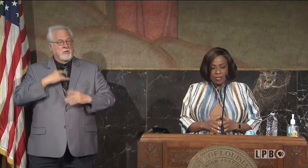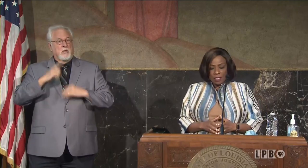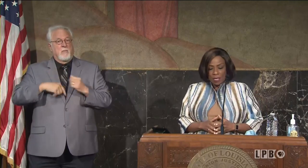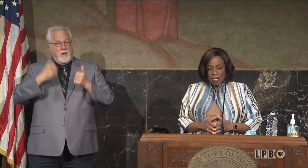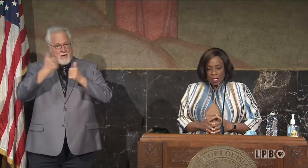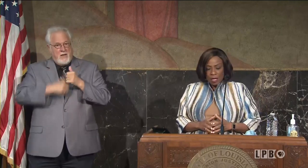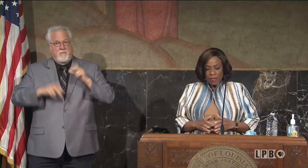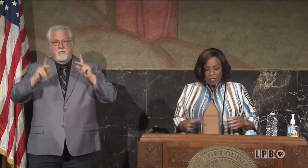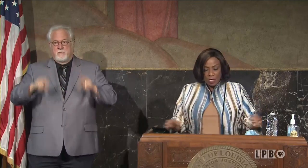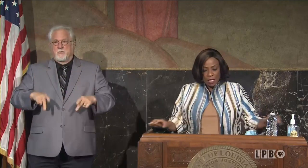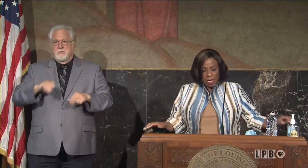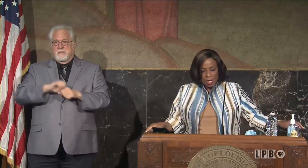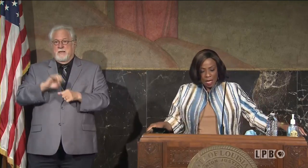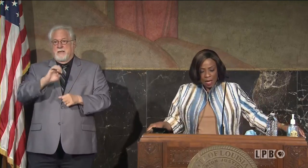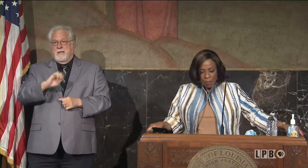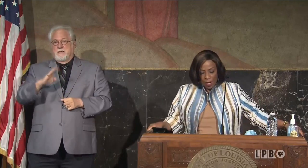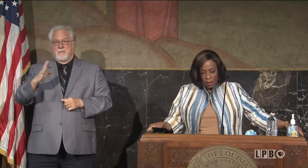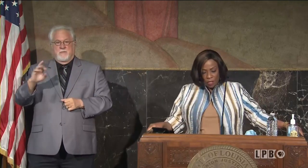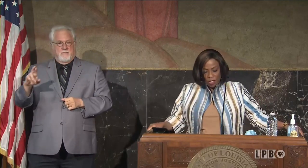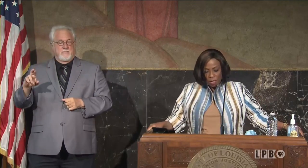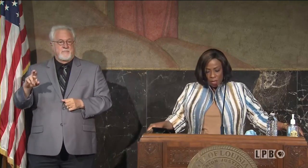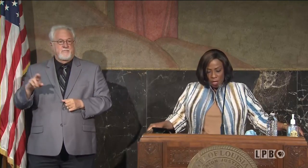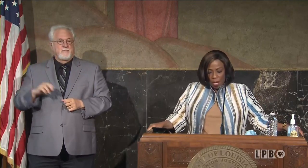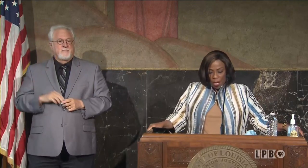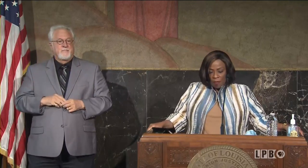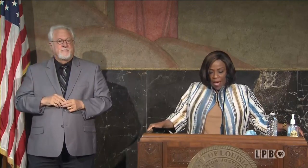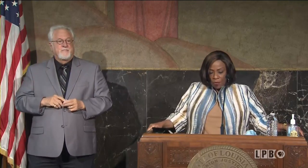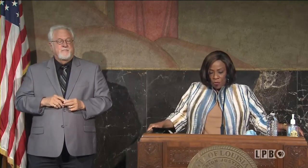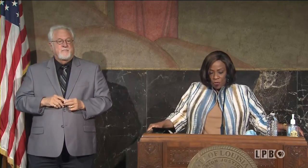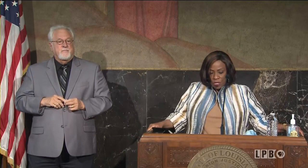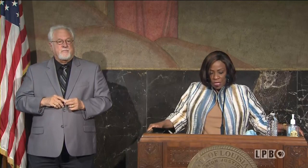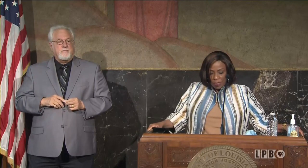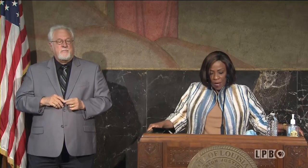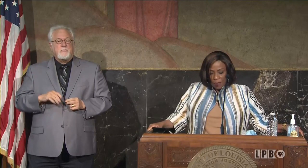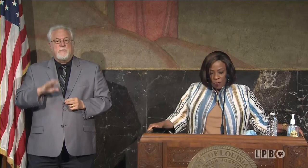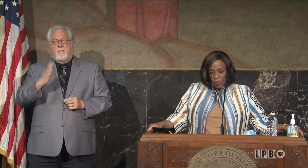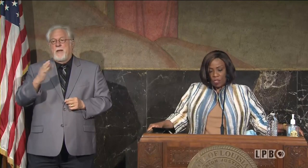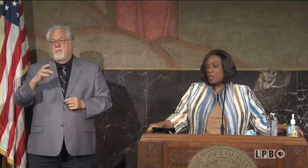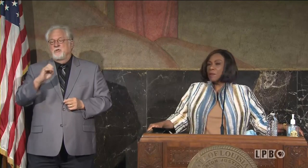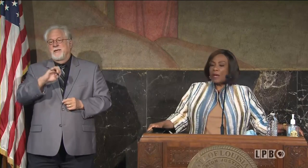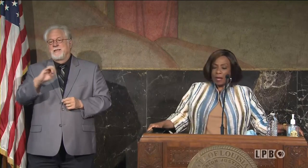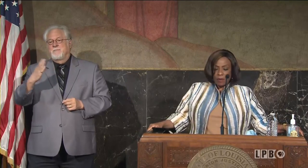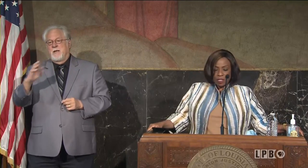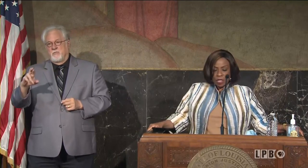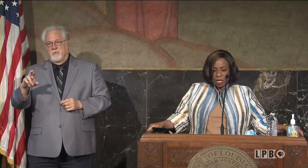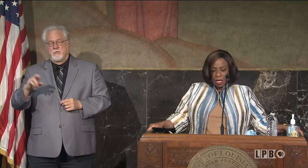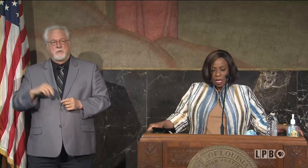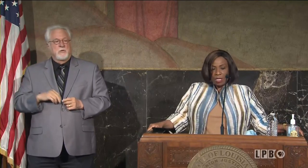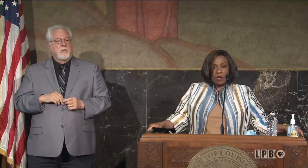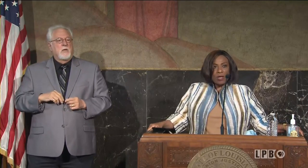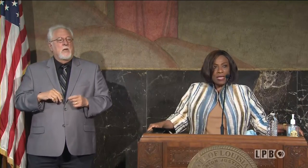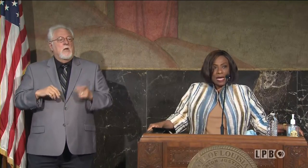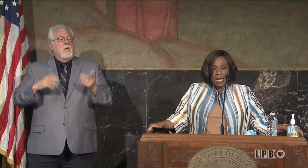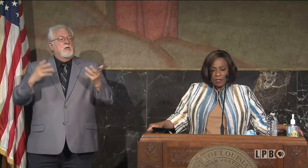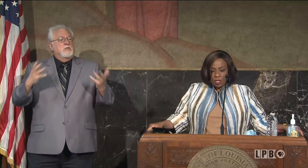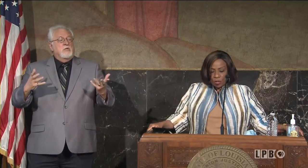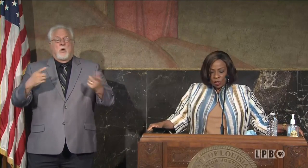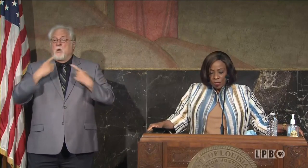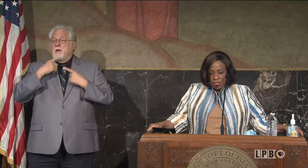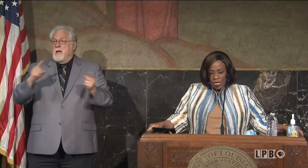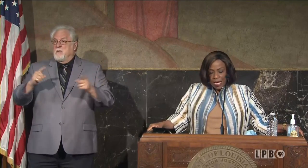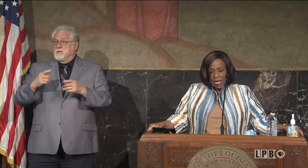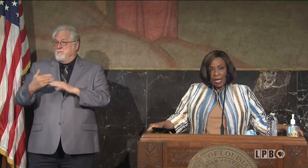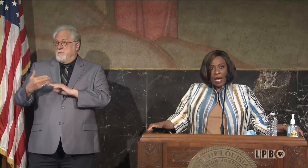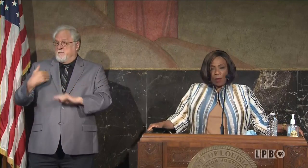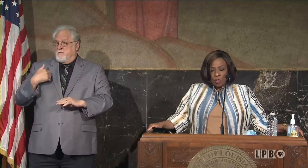every resident of the city and parish of Baton Rouge and East Baton Rouge Parish. And so as I announced